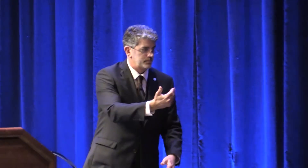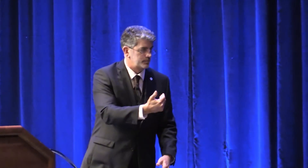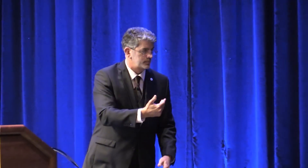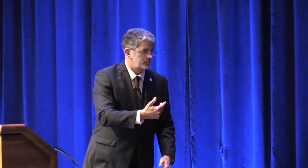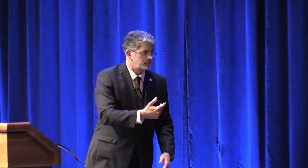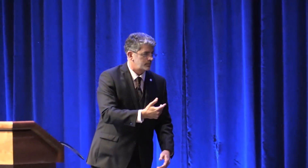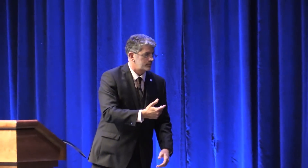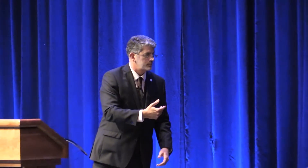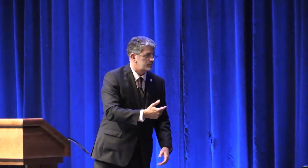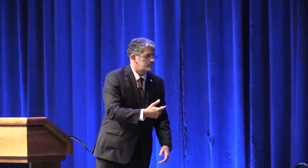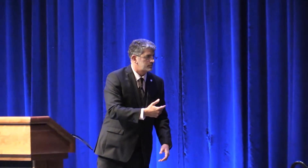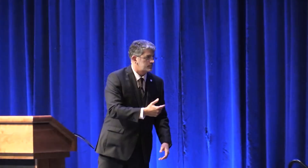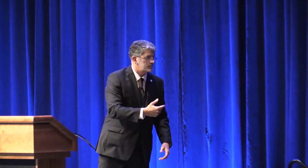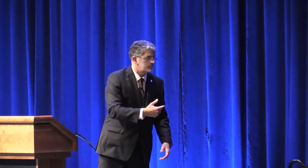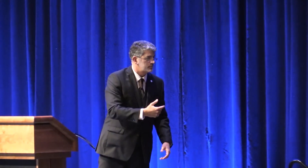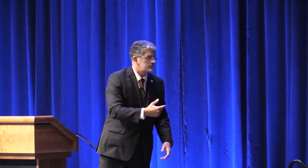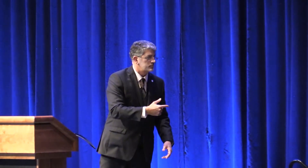Come on to the stage.